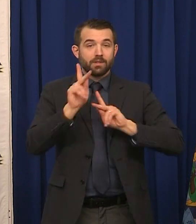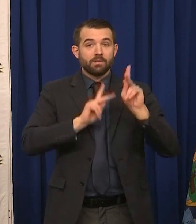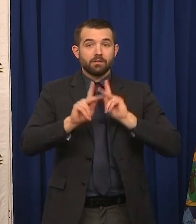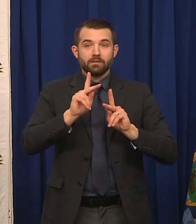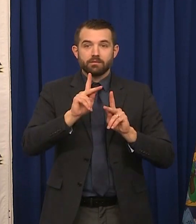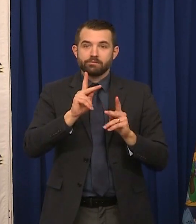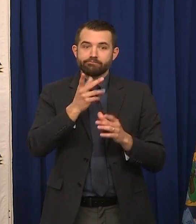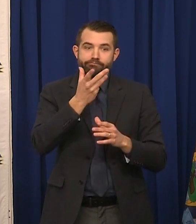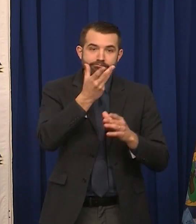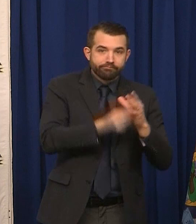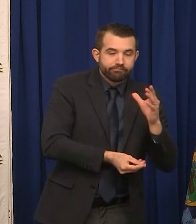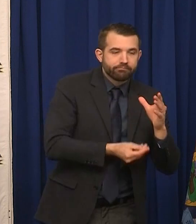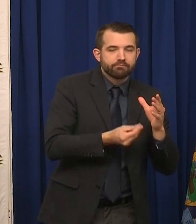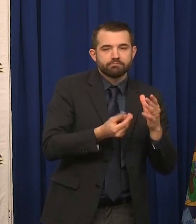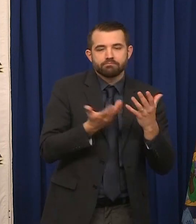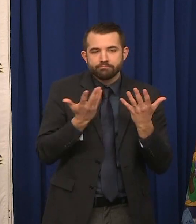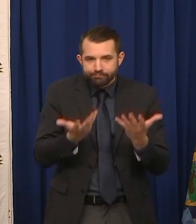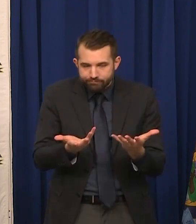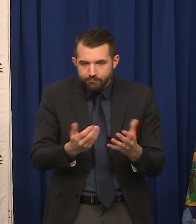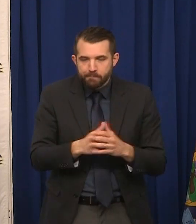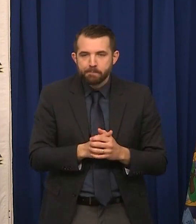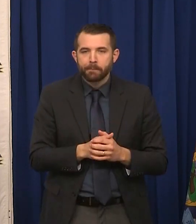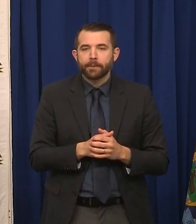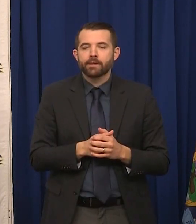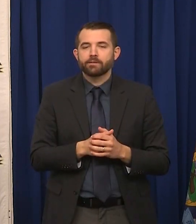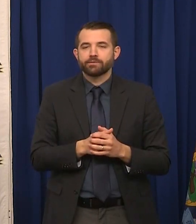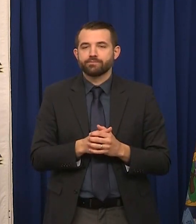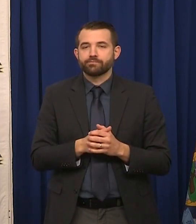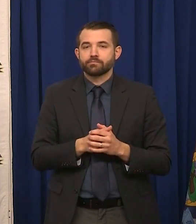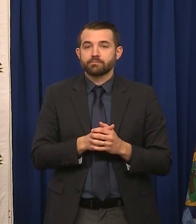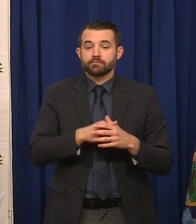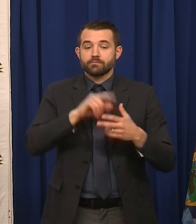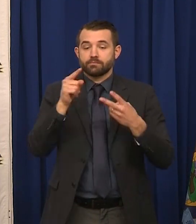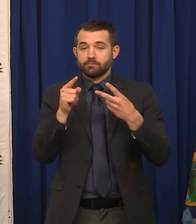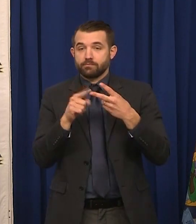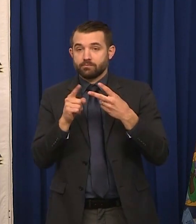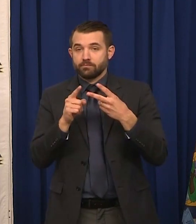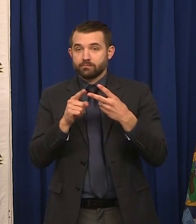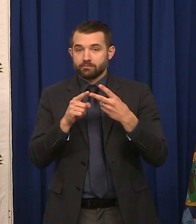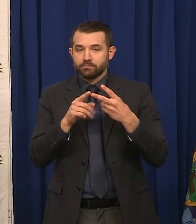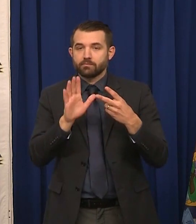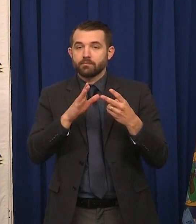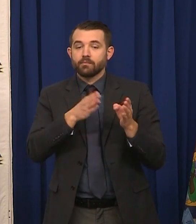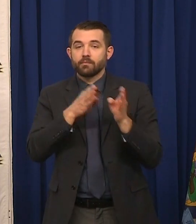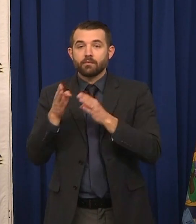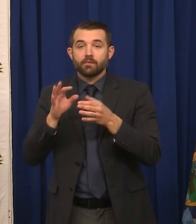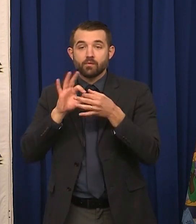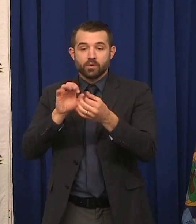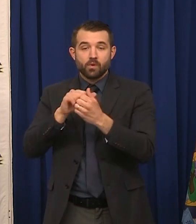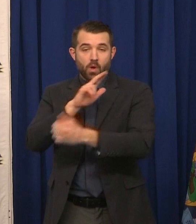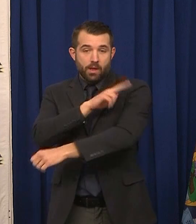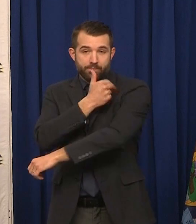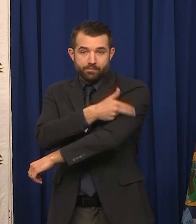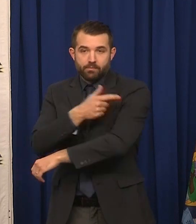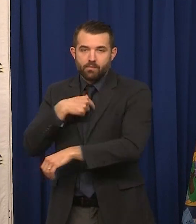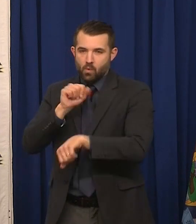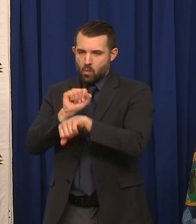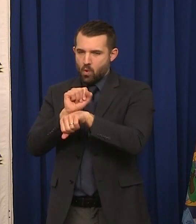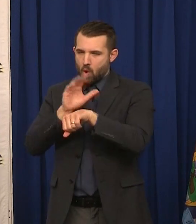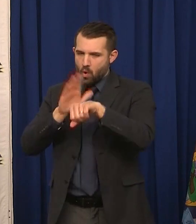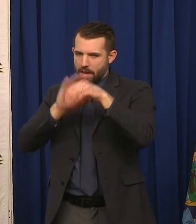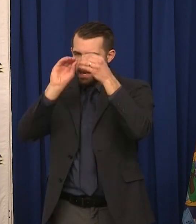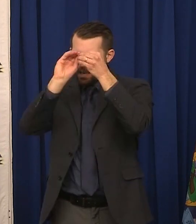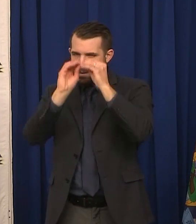current hospitalization resources. We are actually rethinking, we're working on our data systems right now to